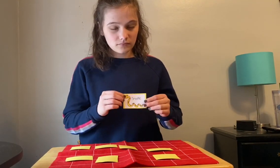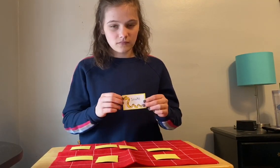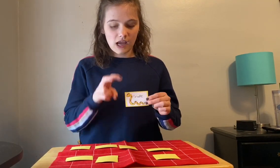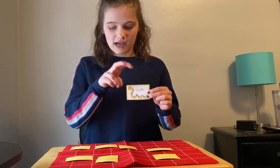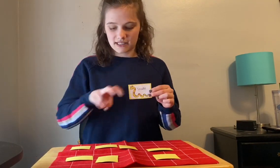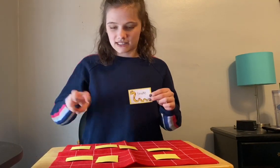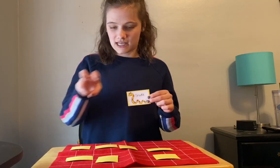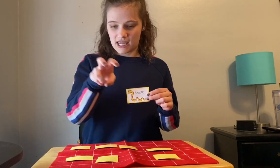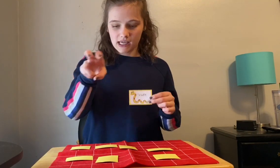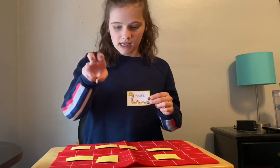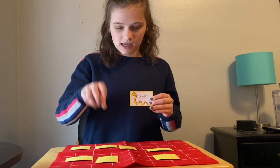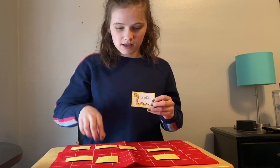A snake,